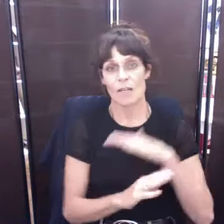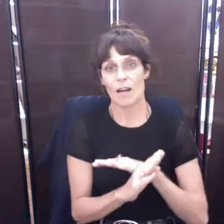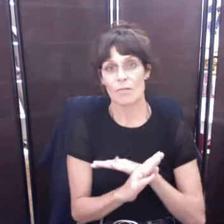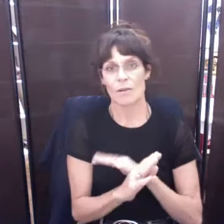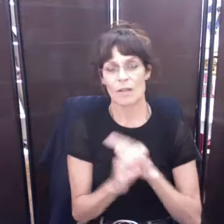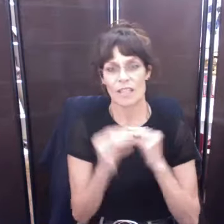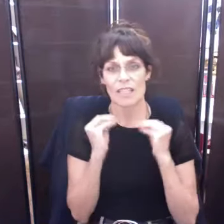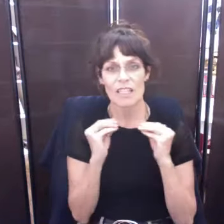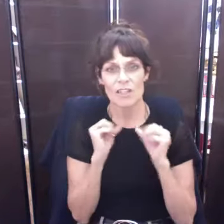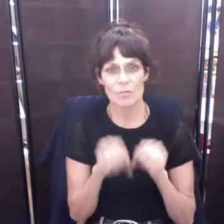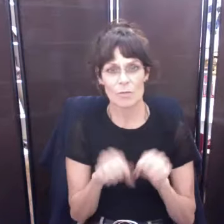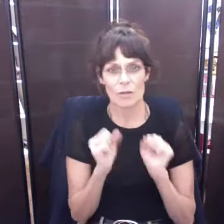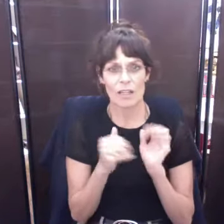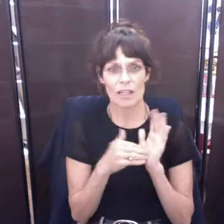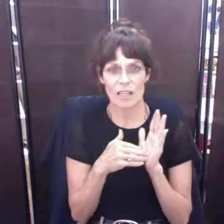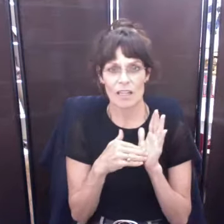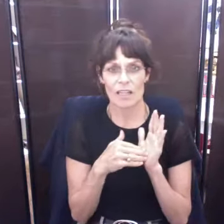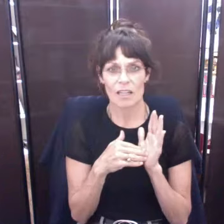again. And it's a requirement for me.